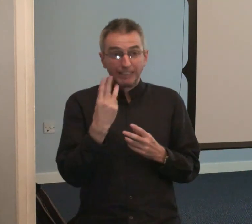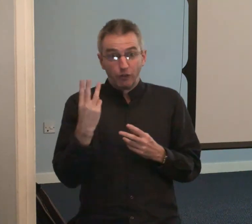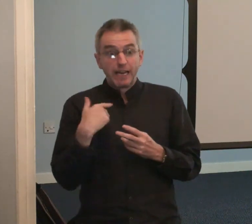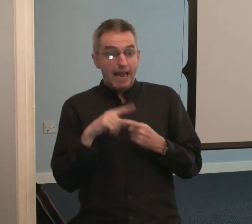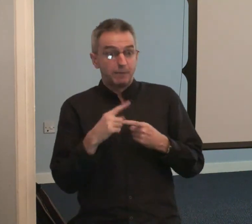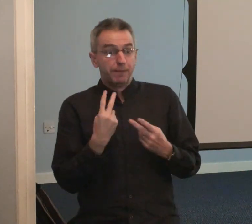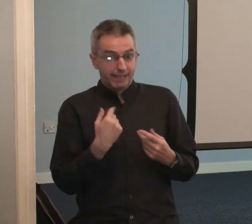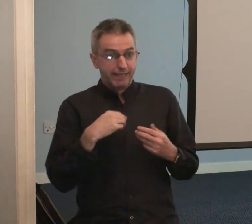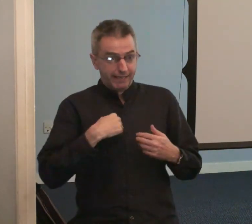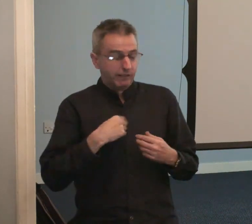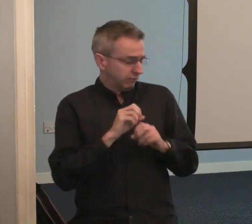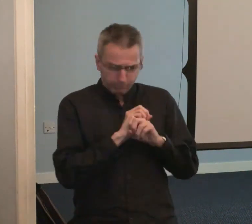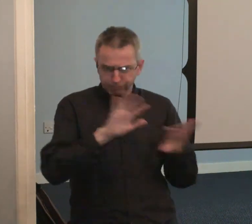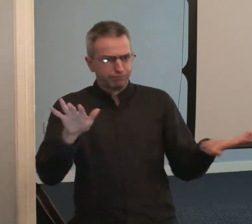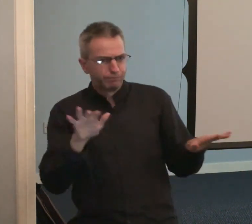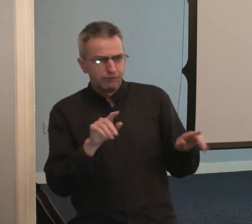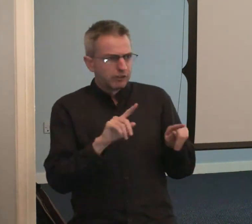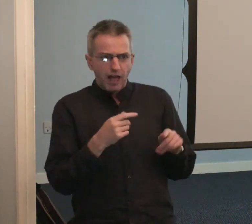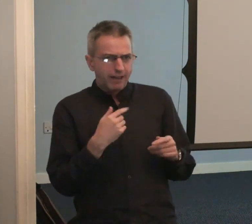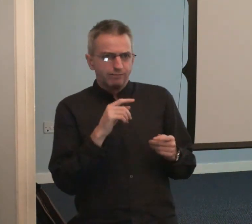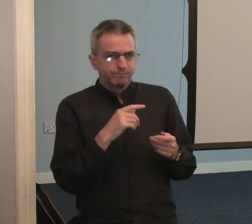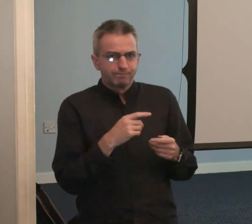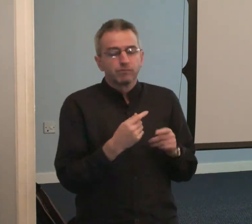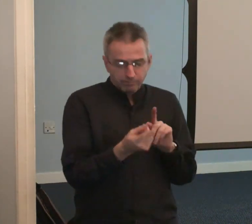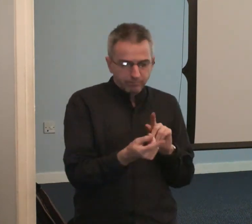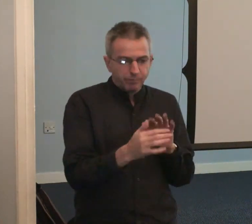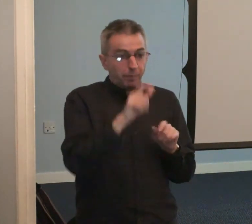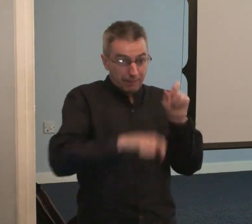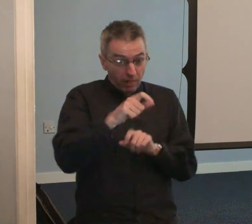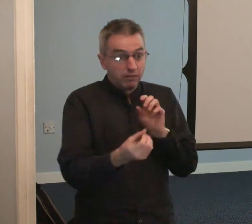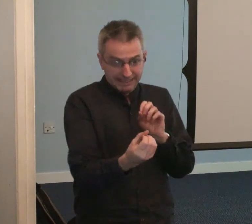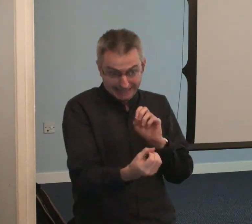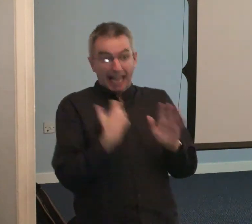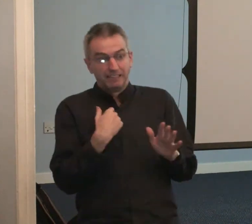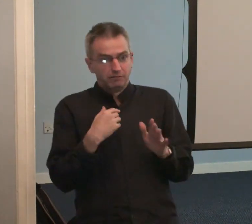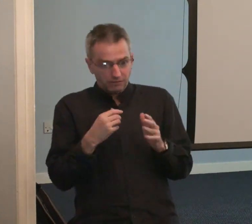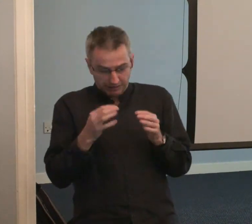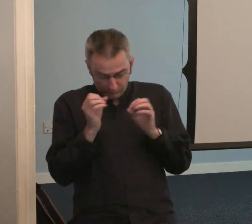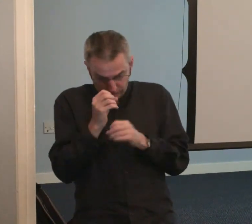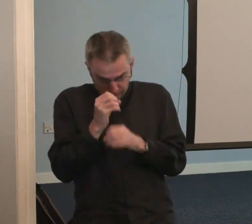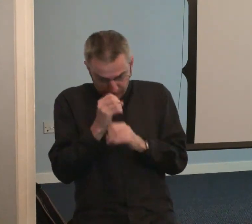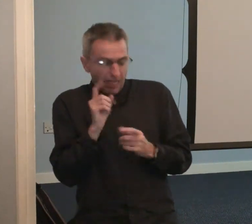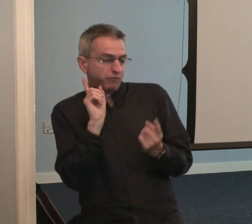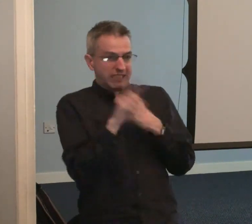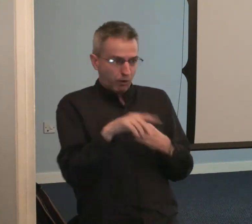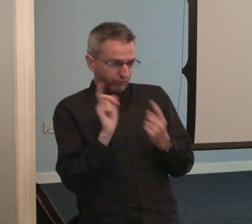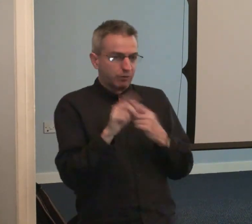and diabetes. Are your genetic predispositions towards those conditions? So